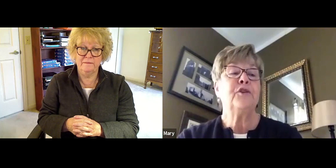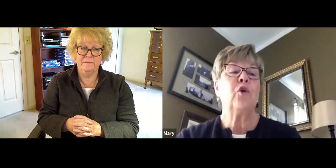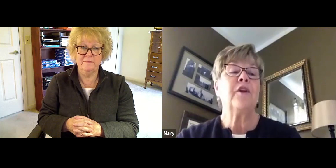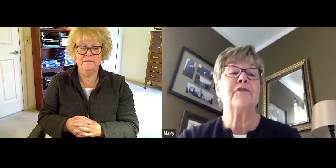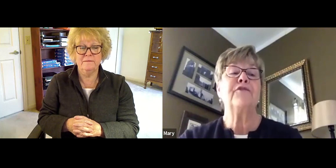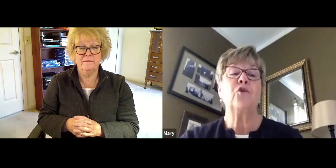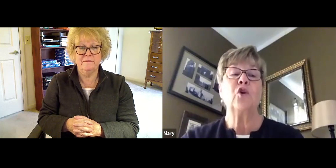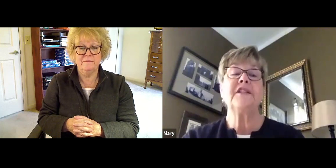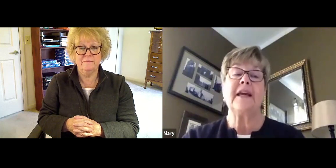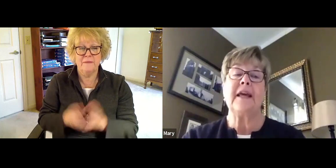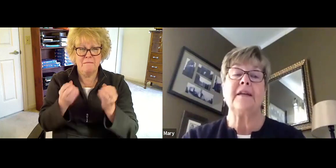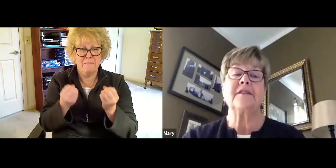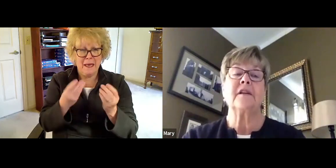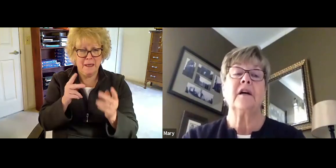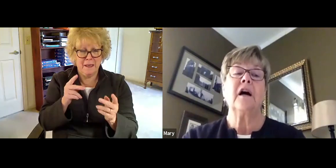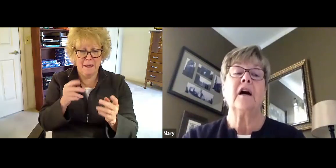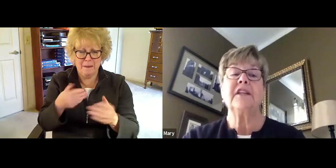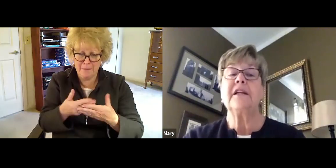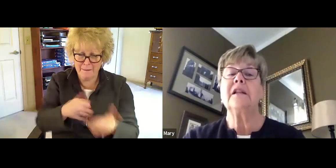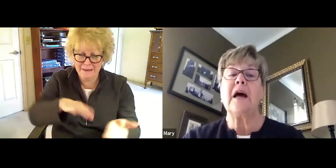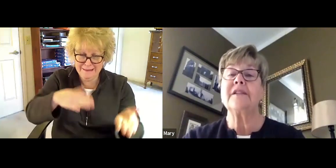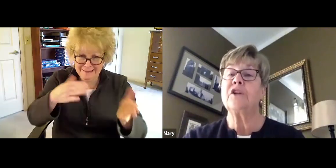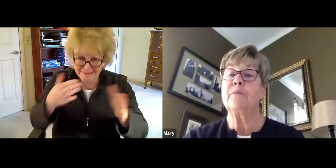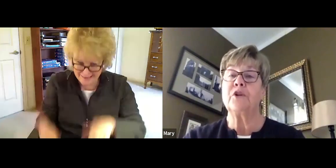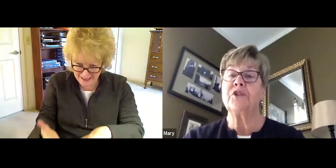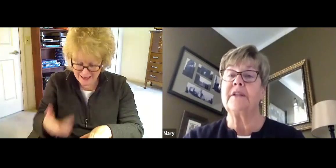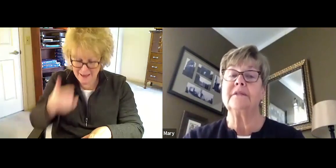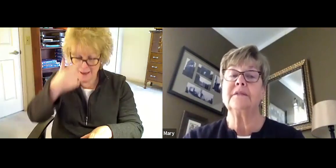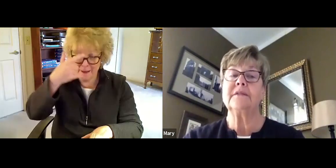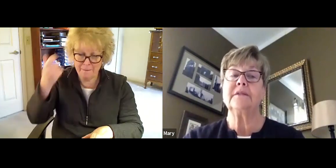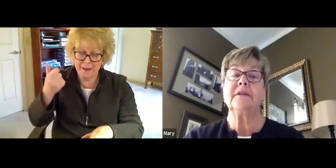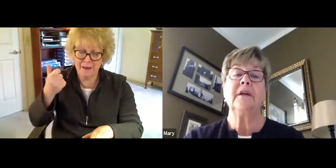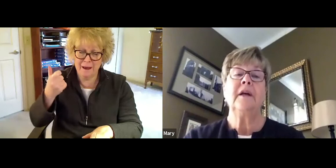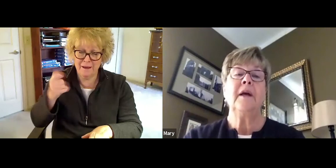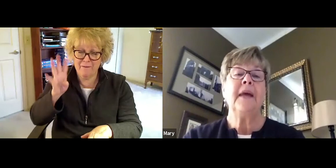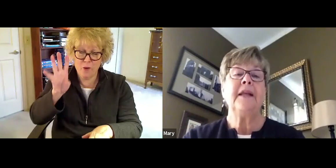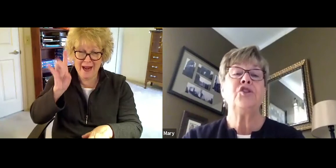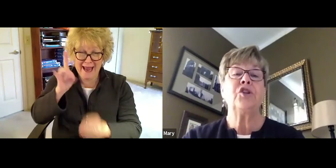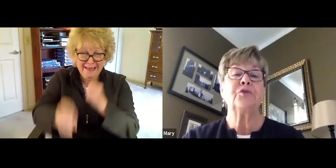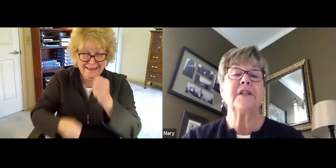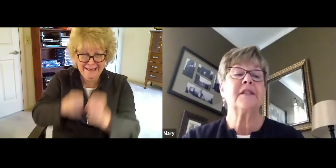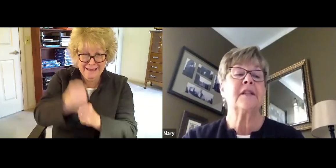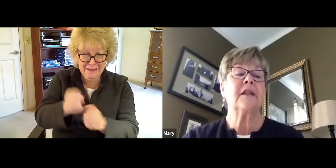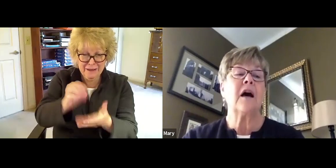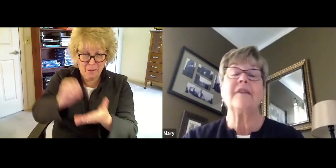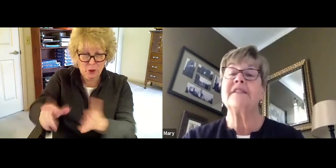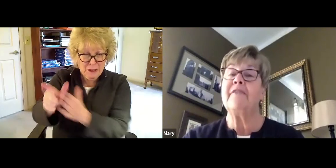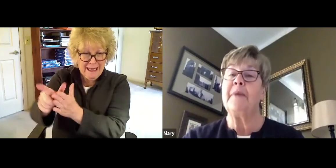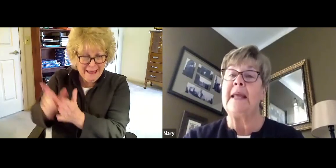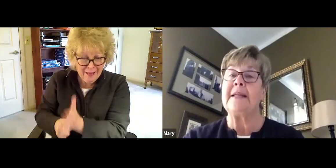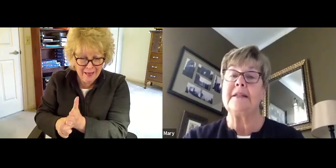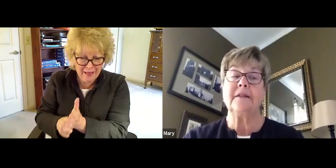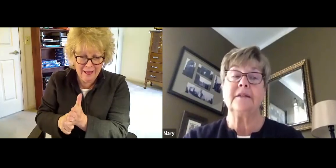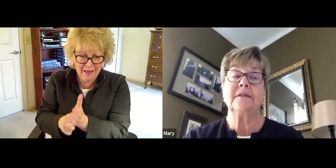After more than four decades of legalized abortion, many children's lives have